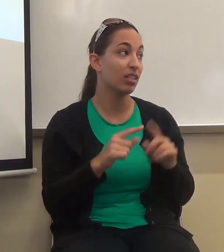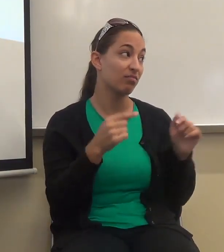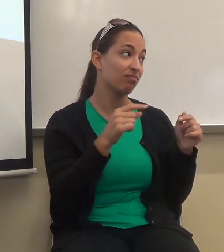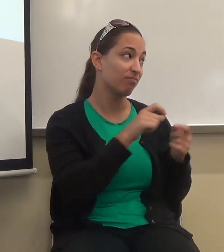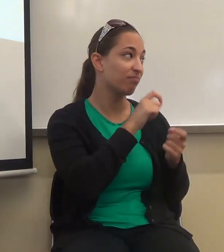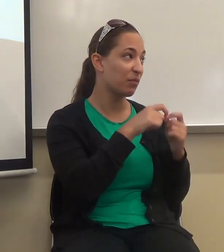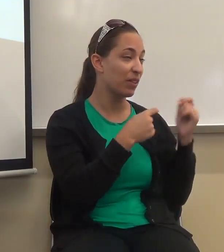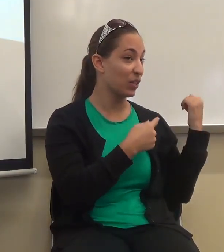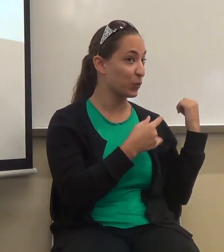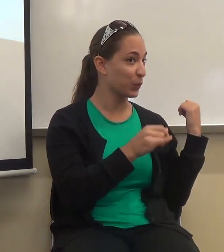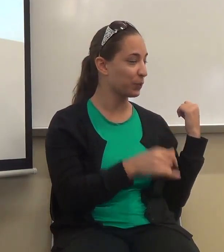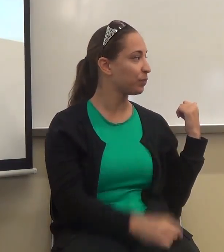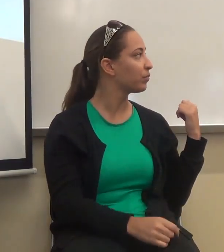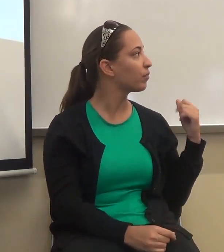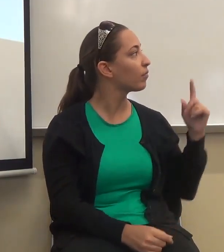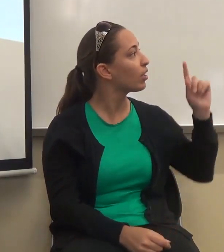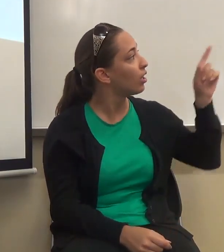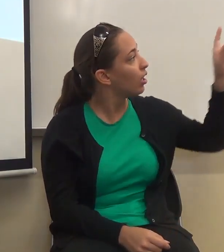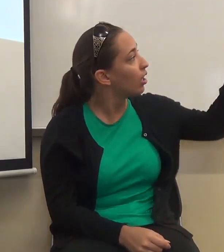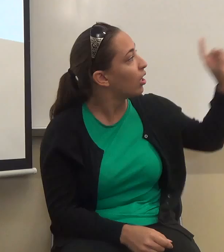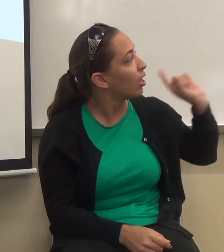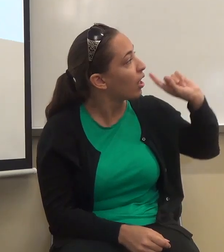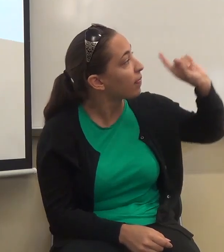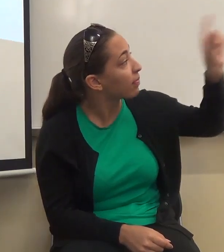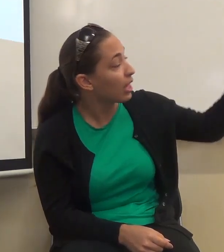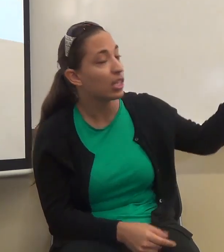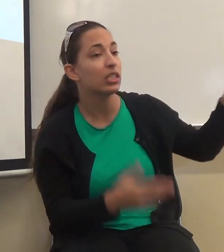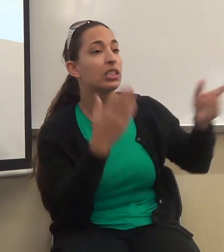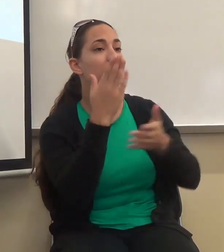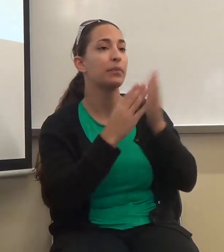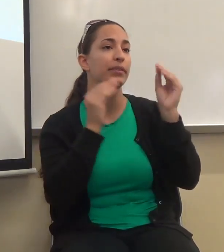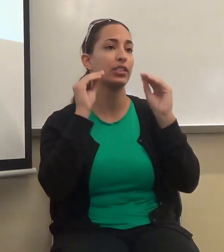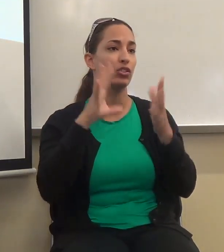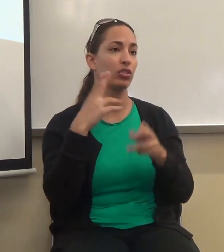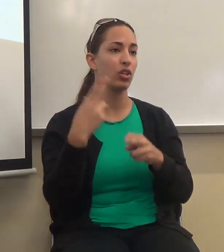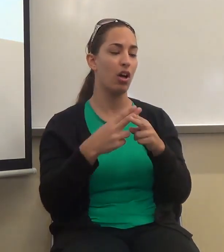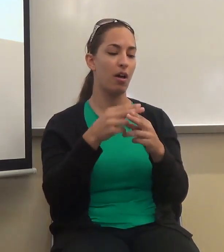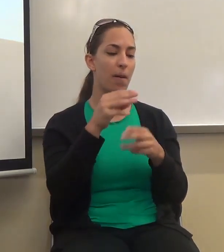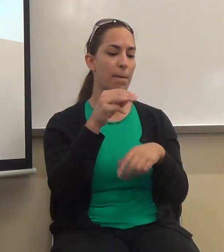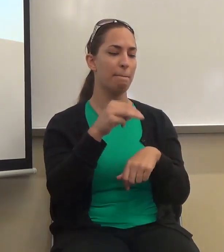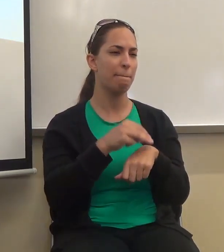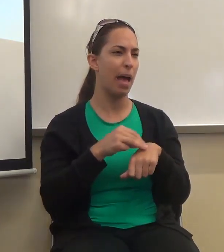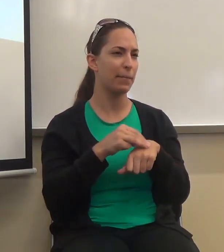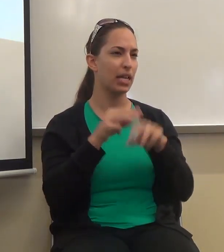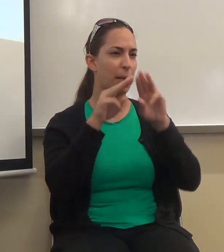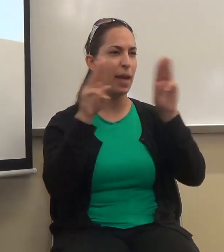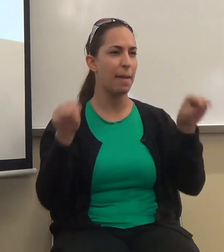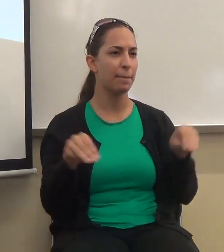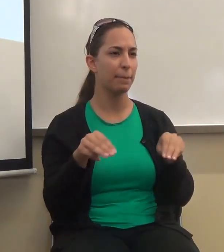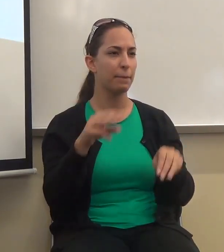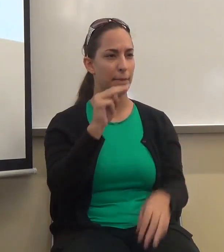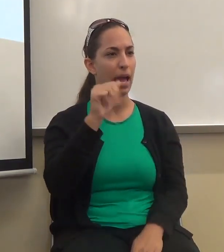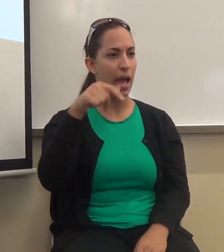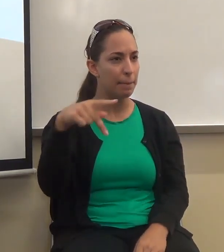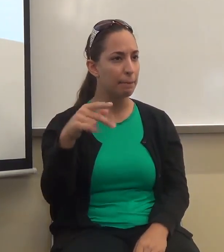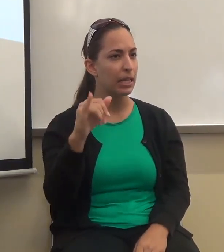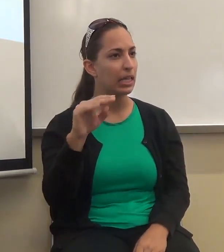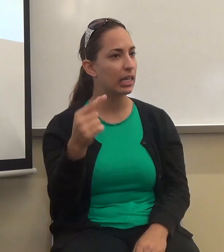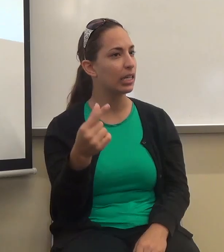this mapping, some teachers call it outlining. In the next two and a half weeks, I'm actually going